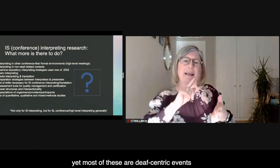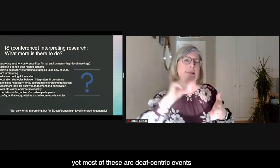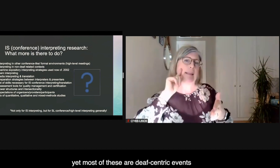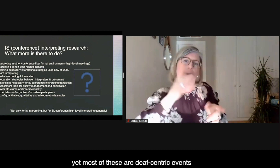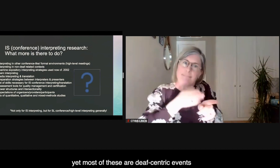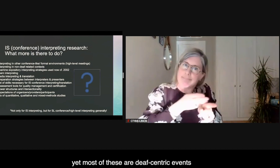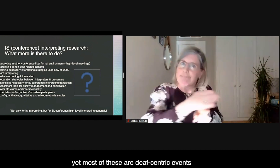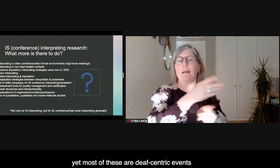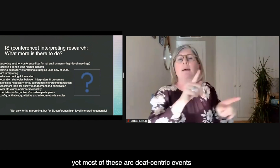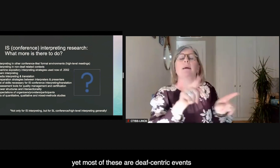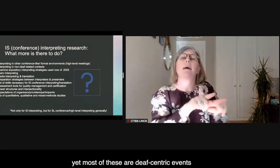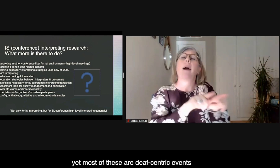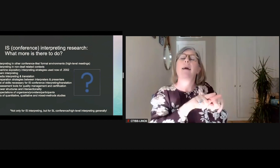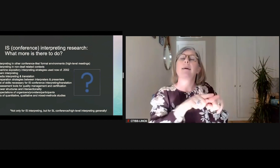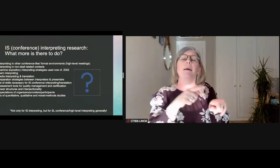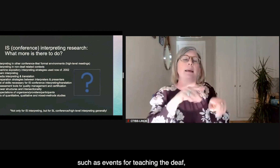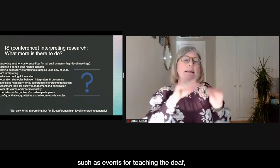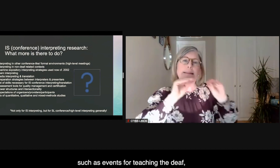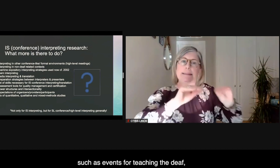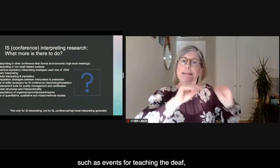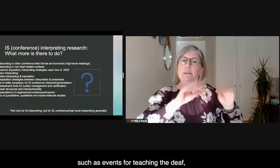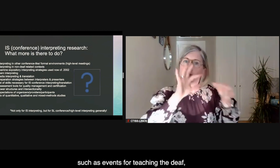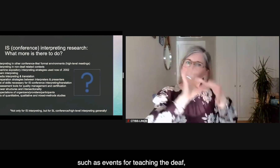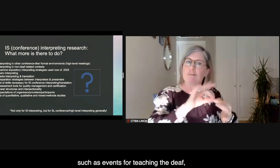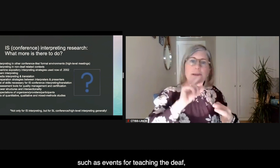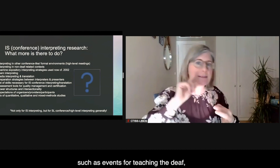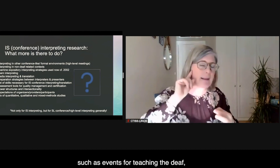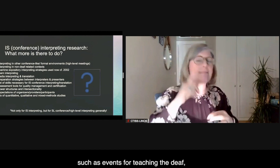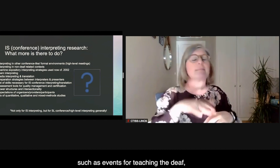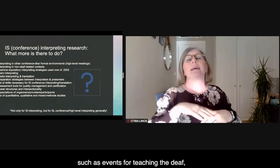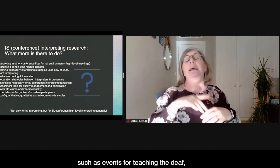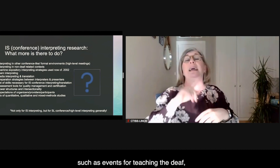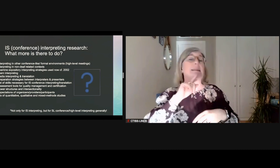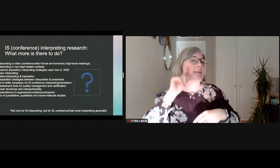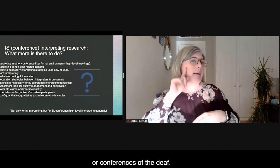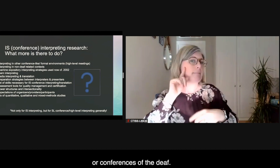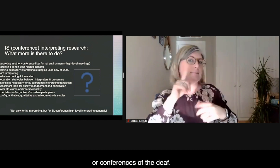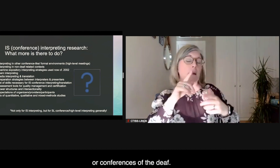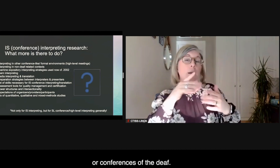events, such as events for teaching the deaf or conferences of the deaf.